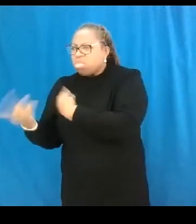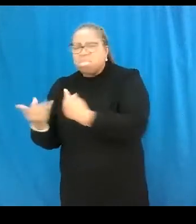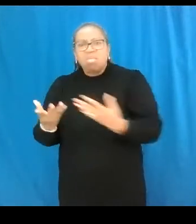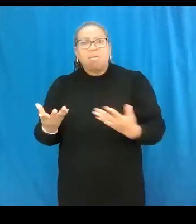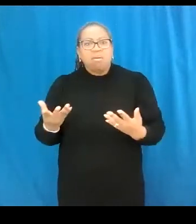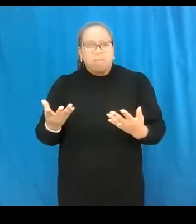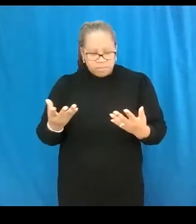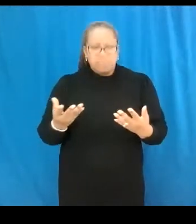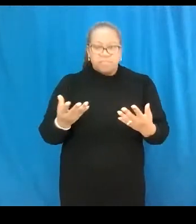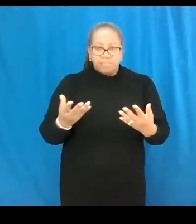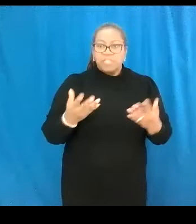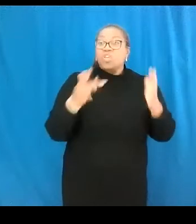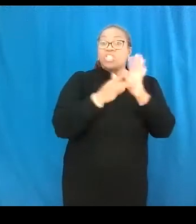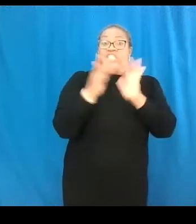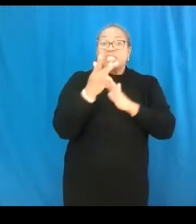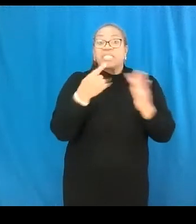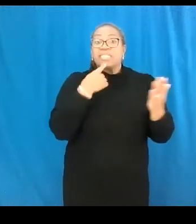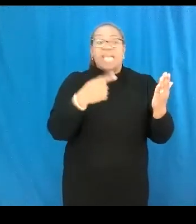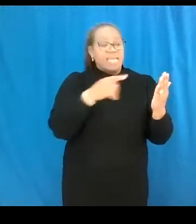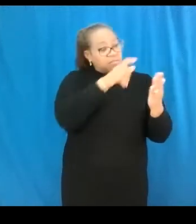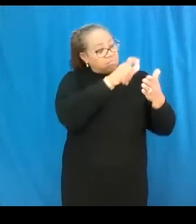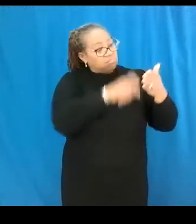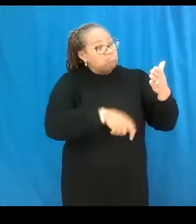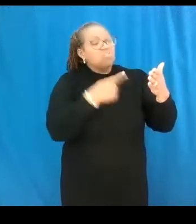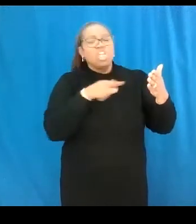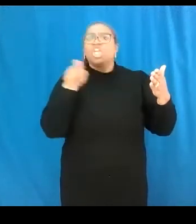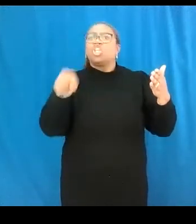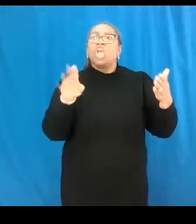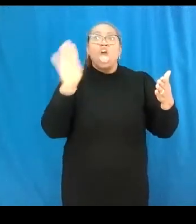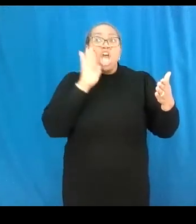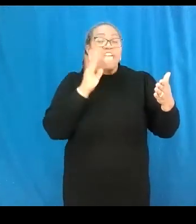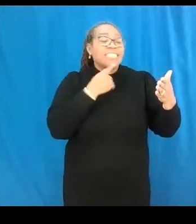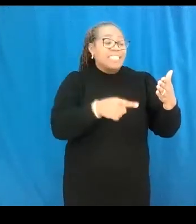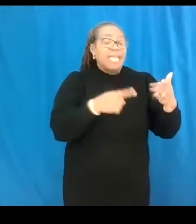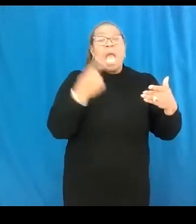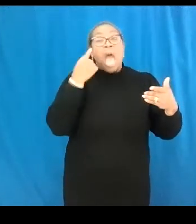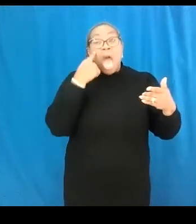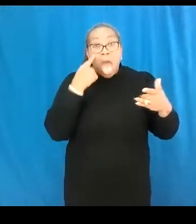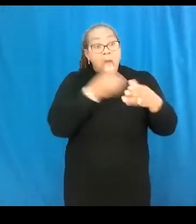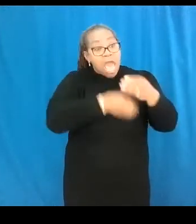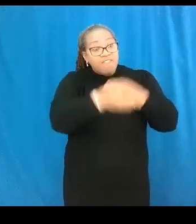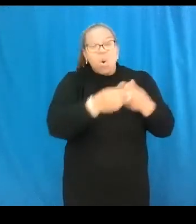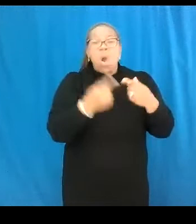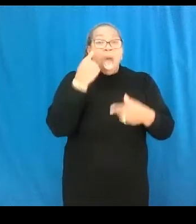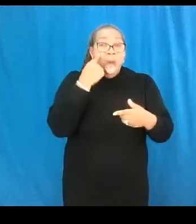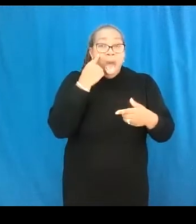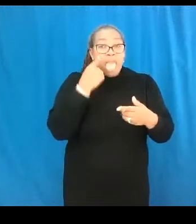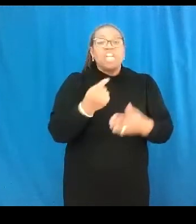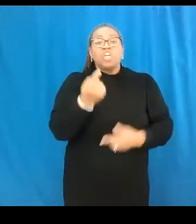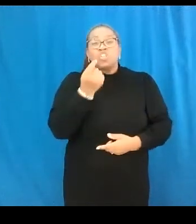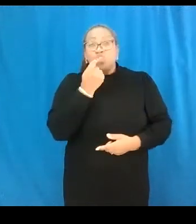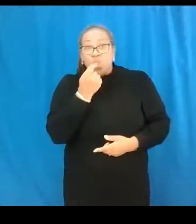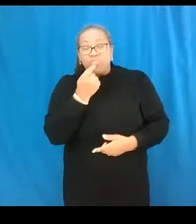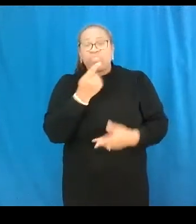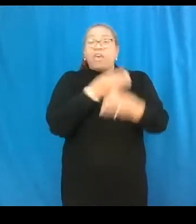today. He starts off by saying, you have heard that it was said, eye for eye and tooth for tooth. But I tell